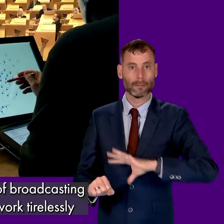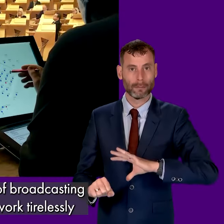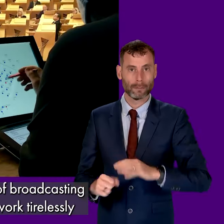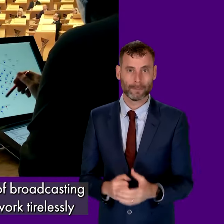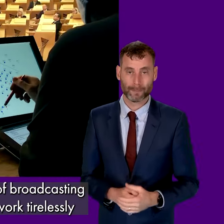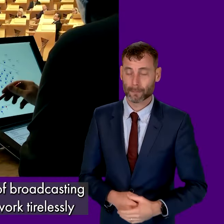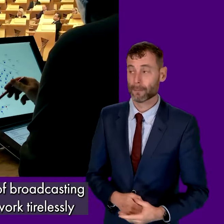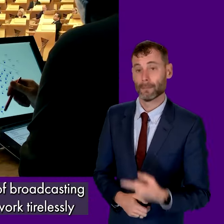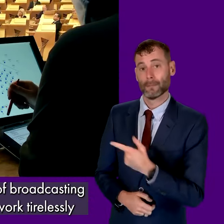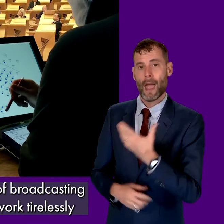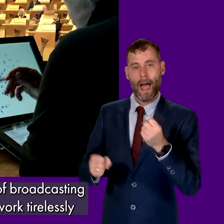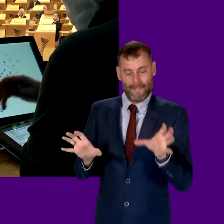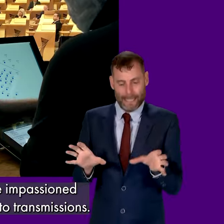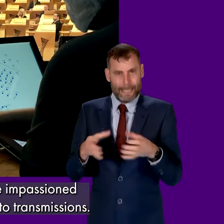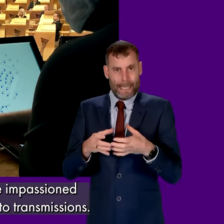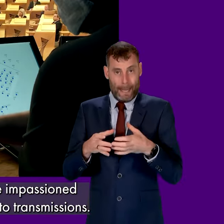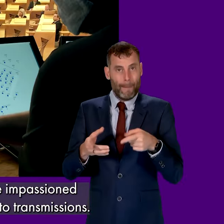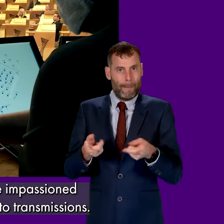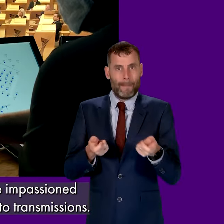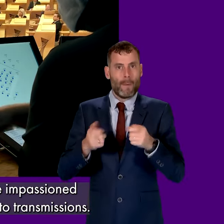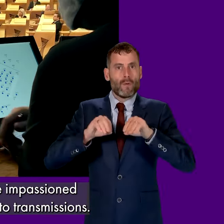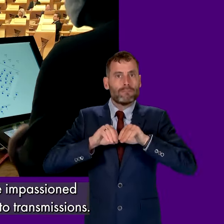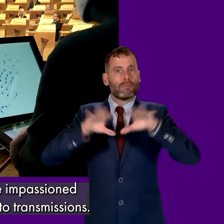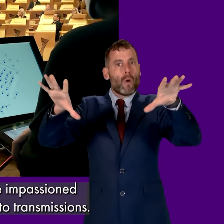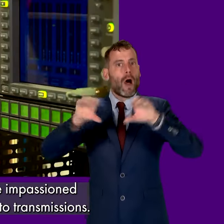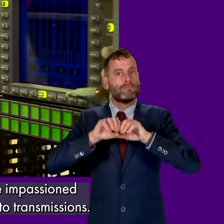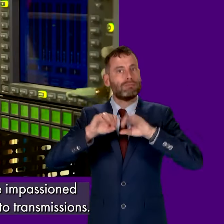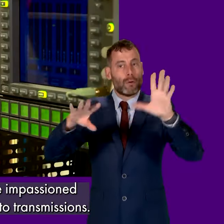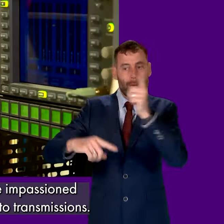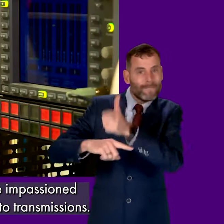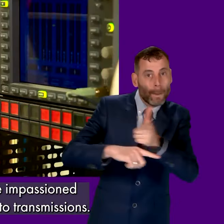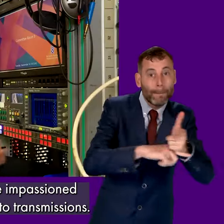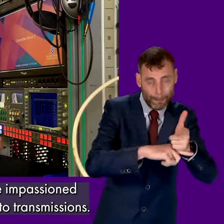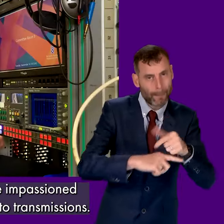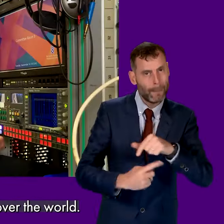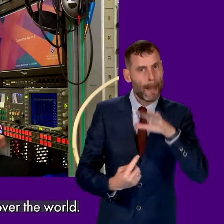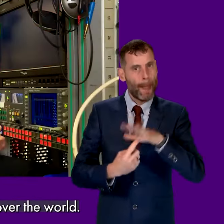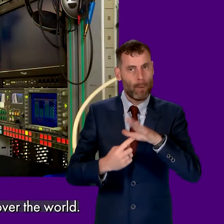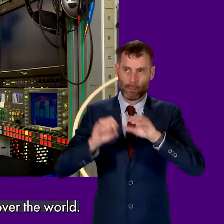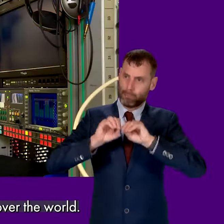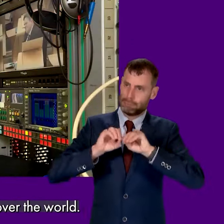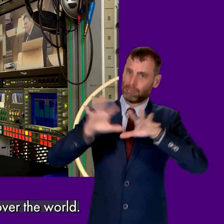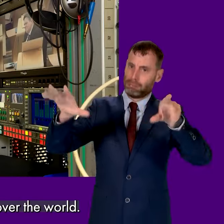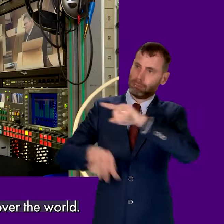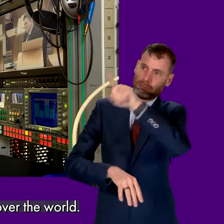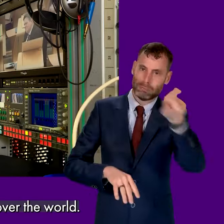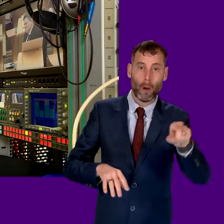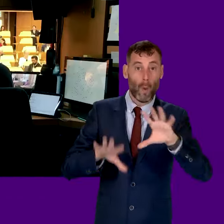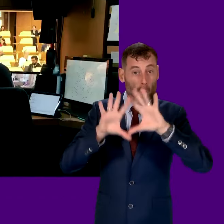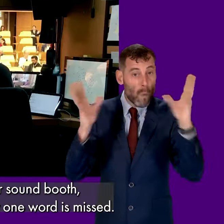of broadcasting engineers work tirelessly to turn these impassioned exchanges into transmissions, viewed all over the